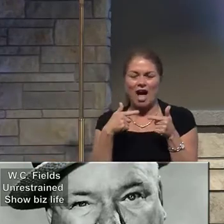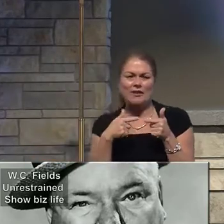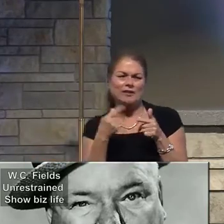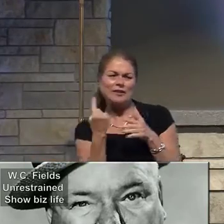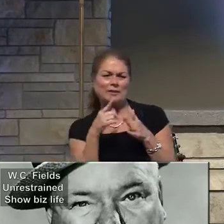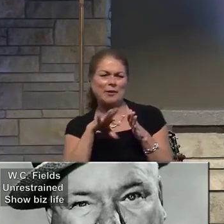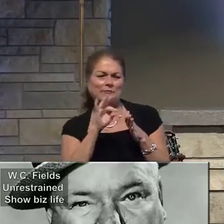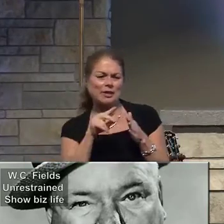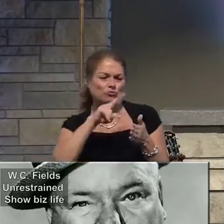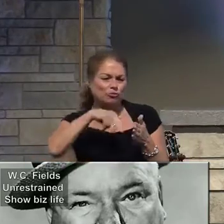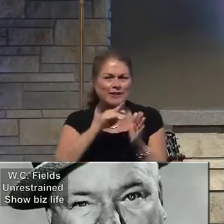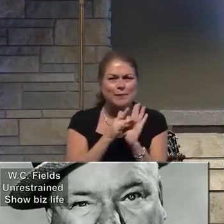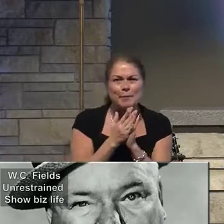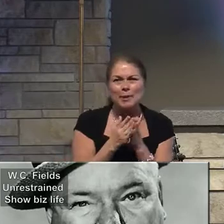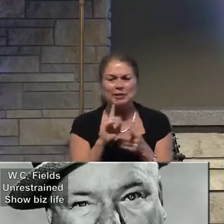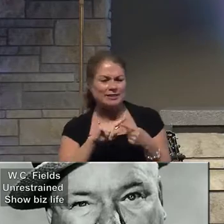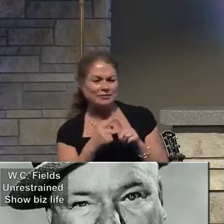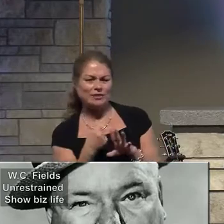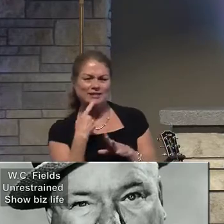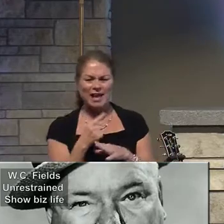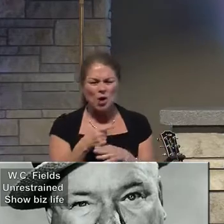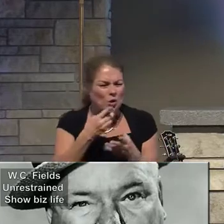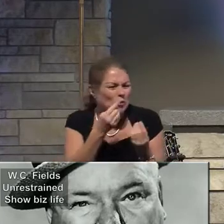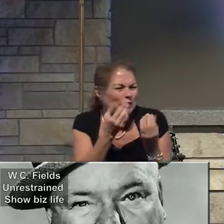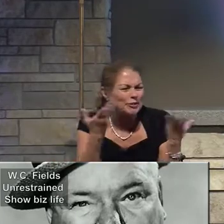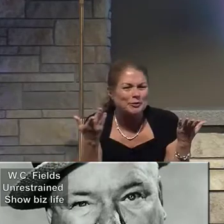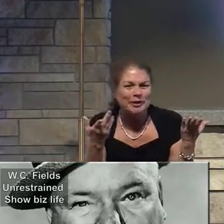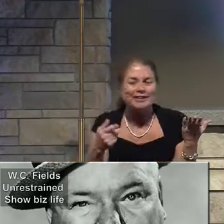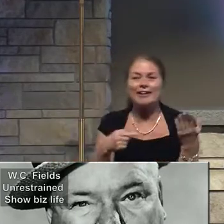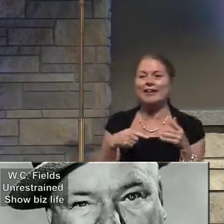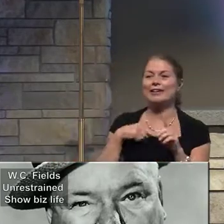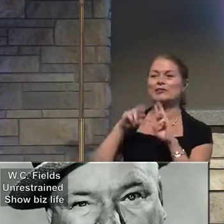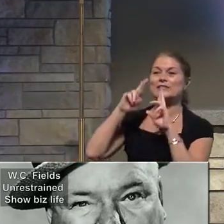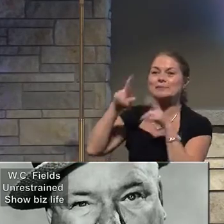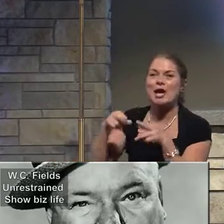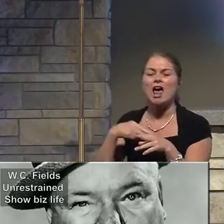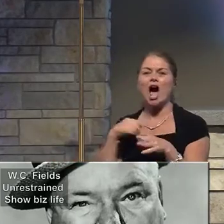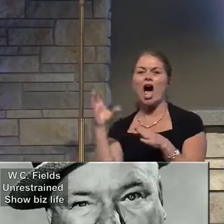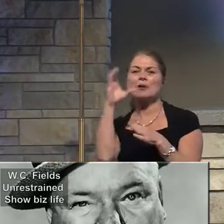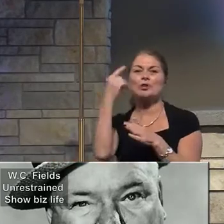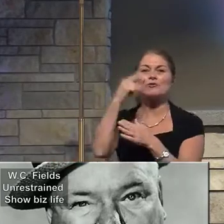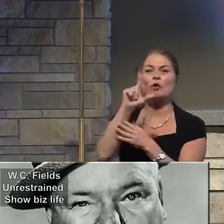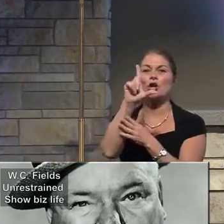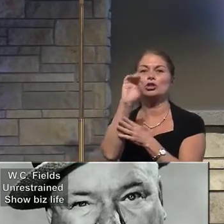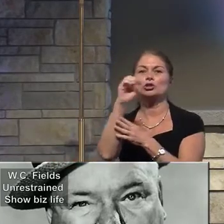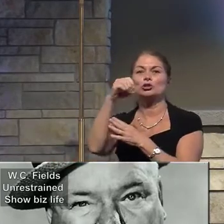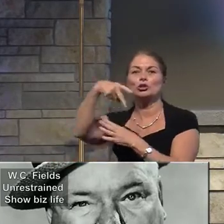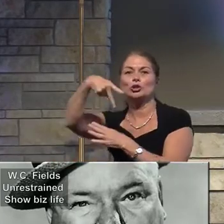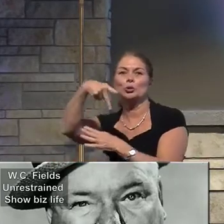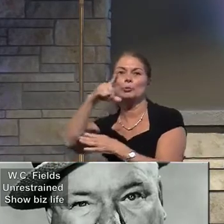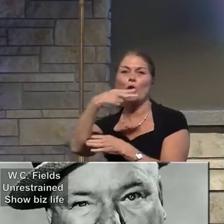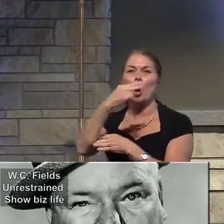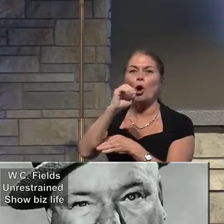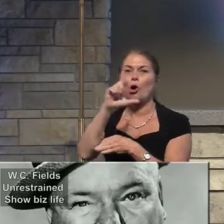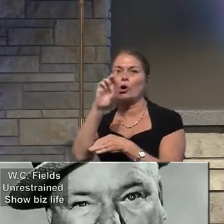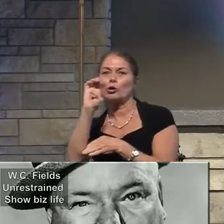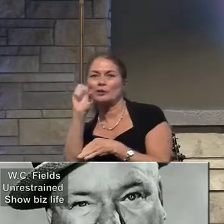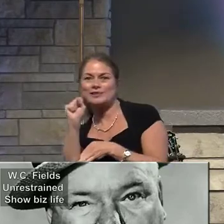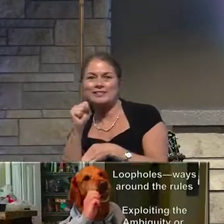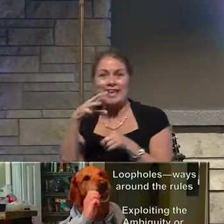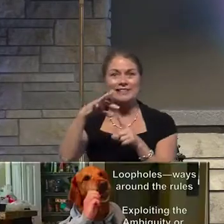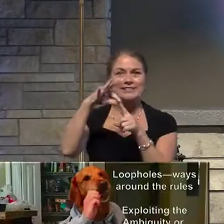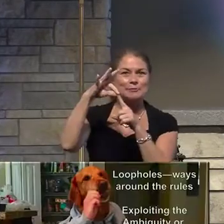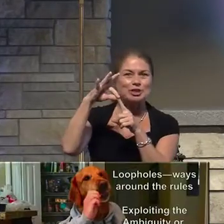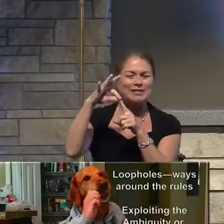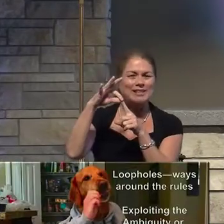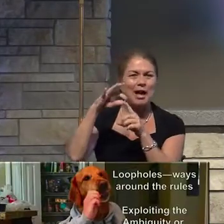of his friends came up to him and said, "What are you doing?" To which he responded humorously, "I am looking for loopholes. I am looking for loopholes." You know